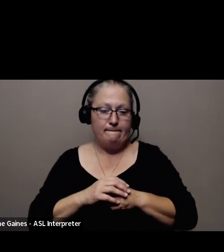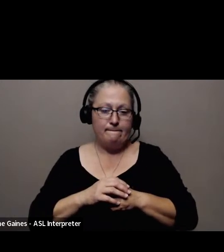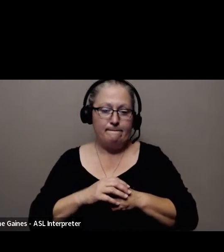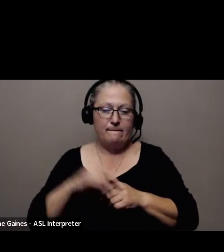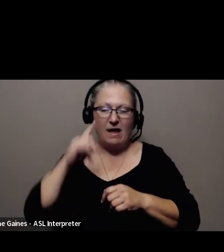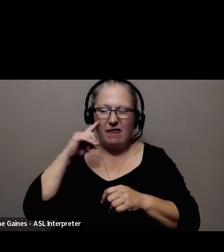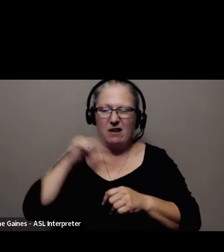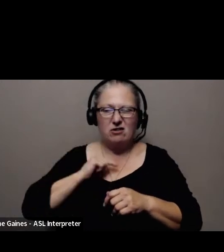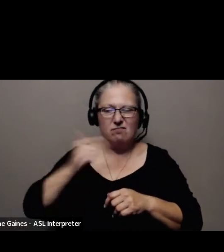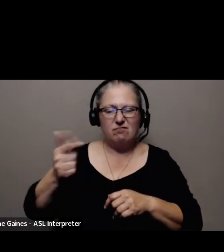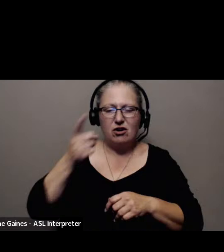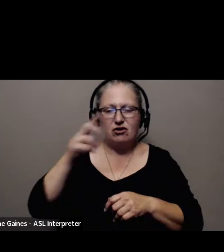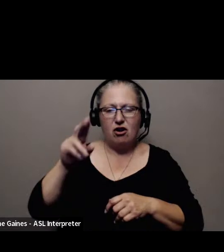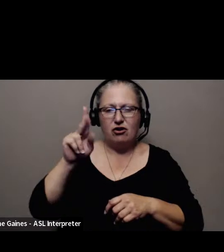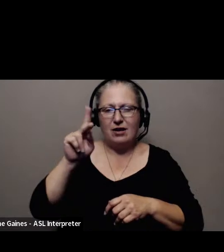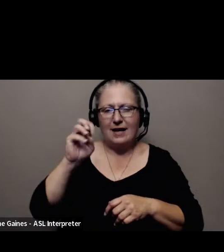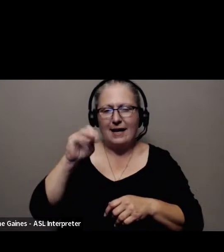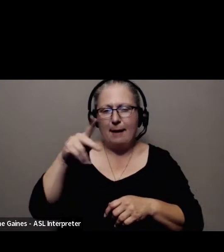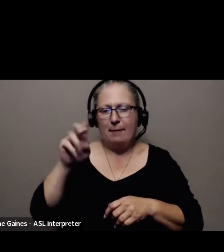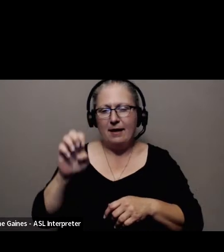just hand this off to Dr. Kemke.